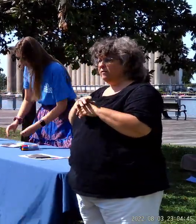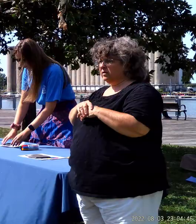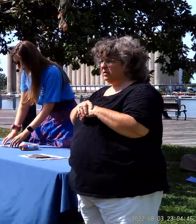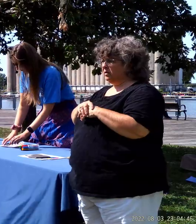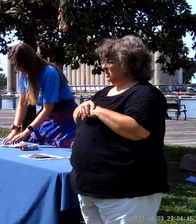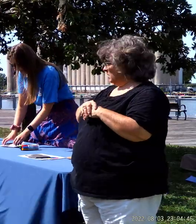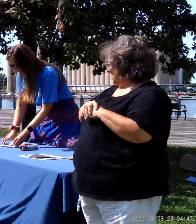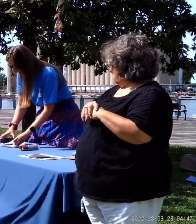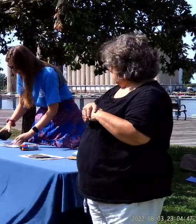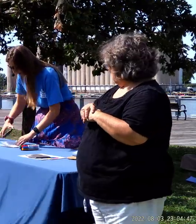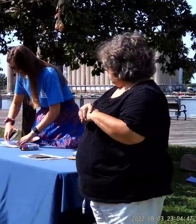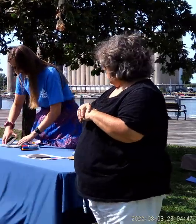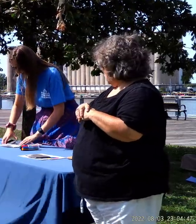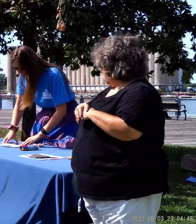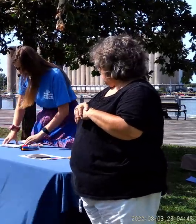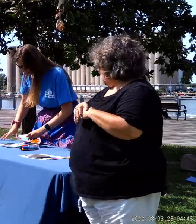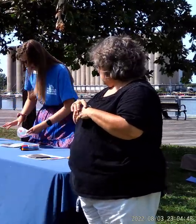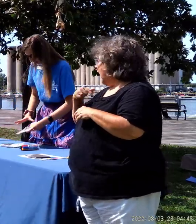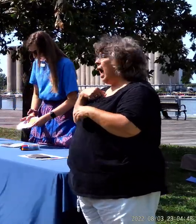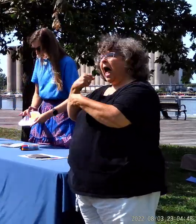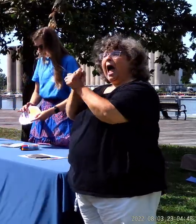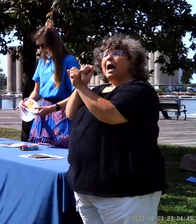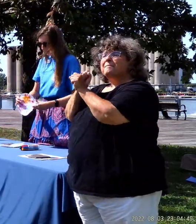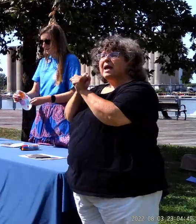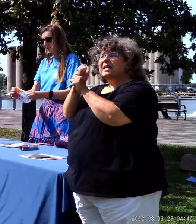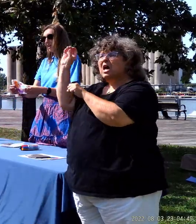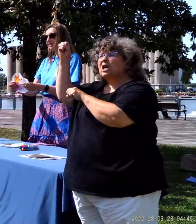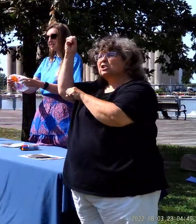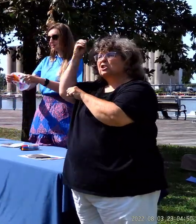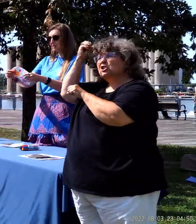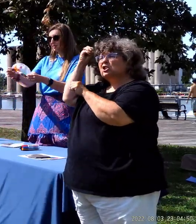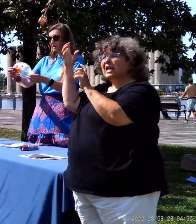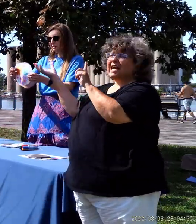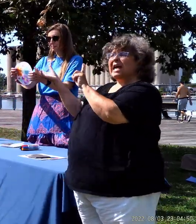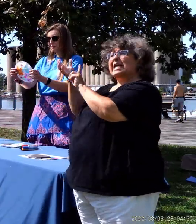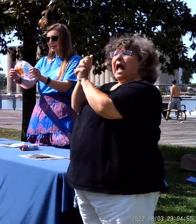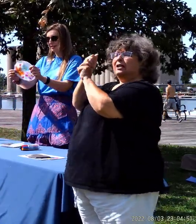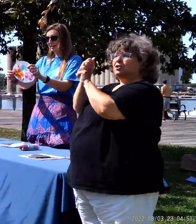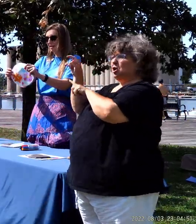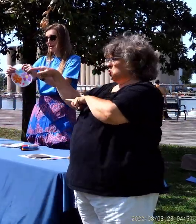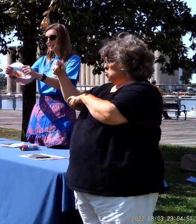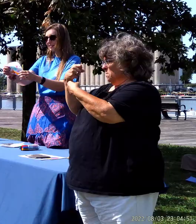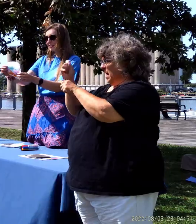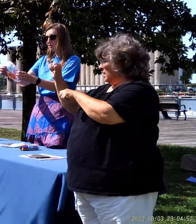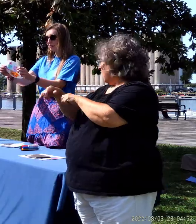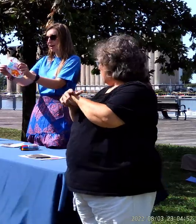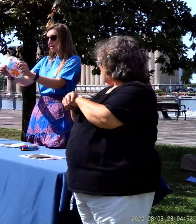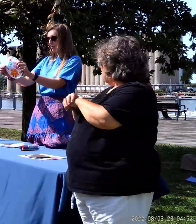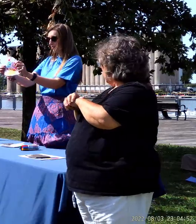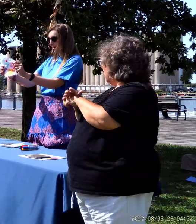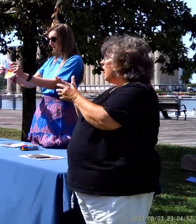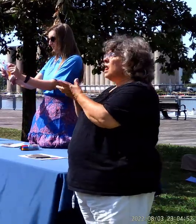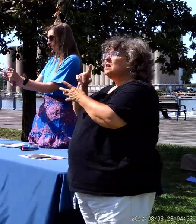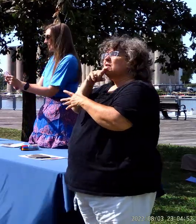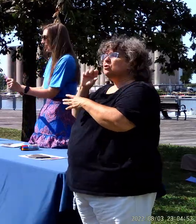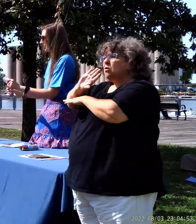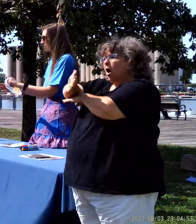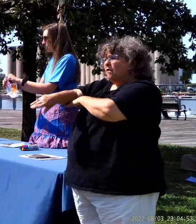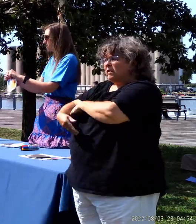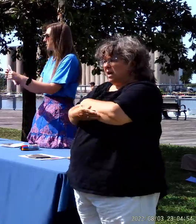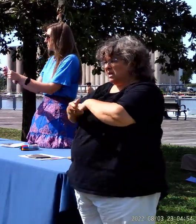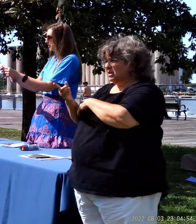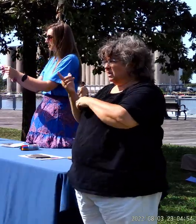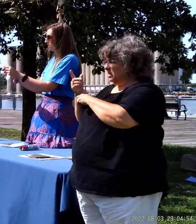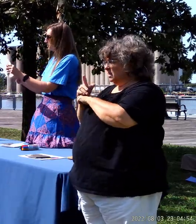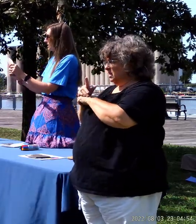So I made a sun catcher yesterday, and this is what you guys are going to be making now. I just let it dry overnight. And